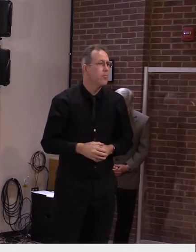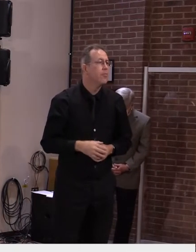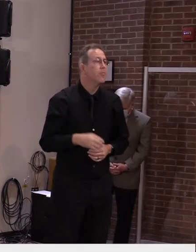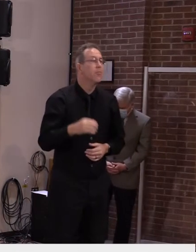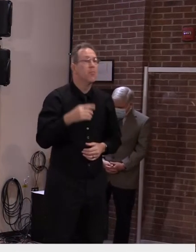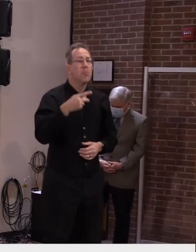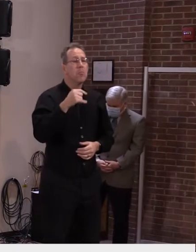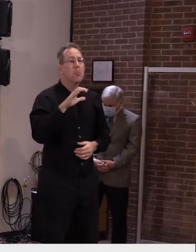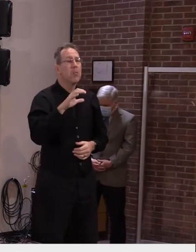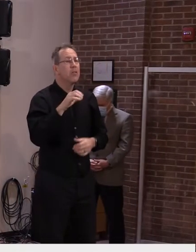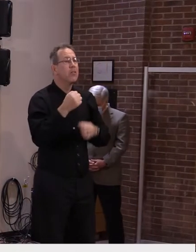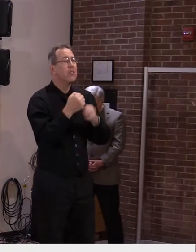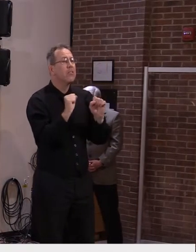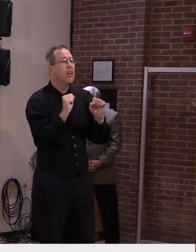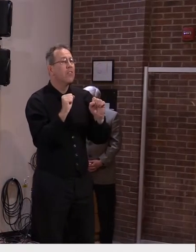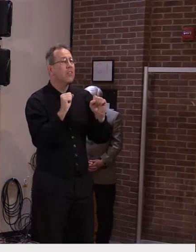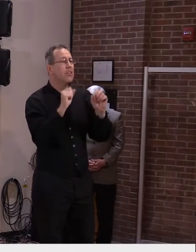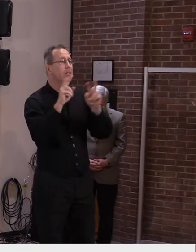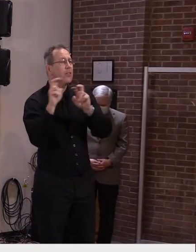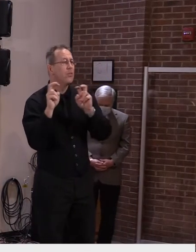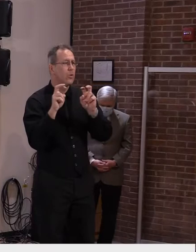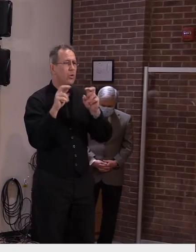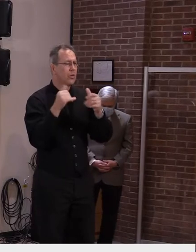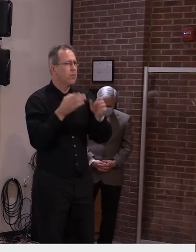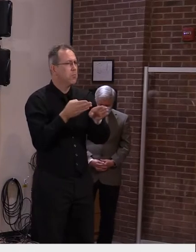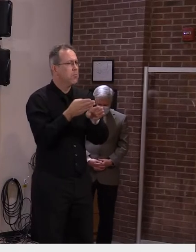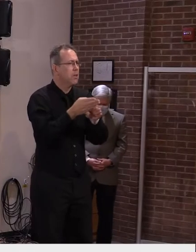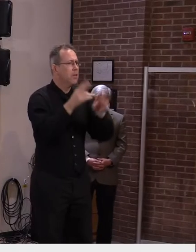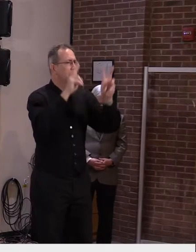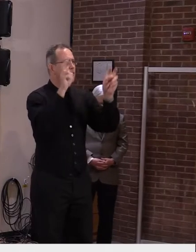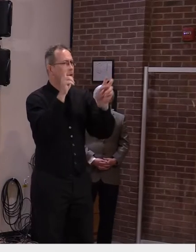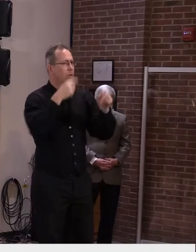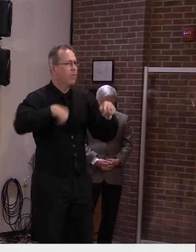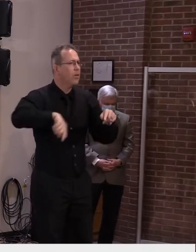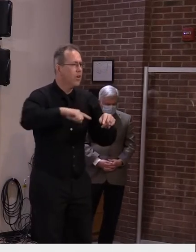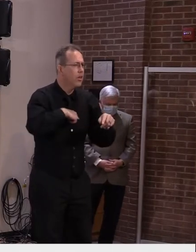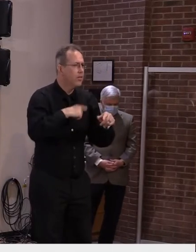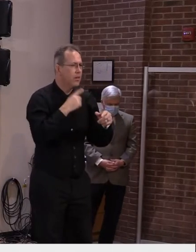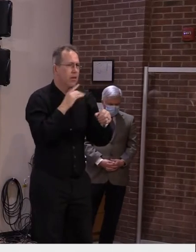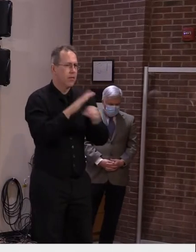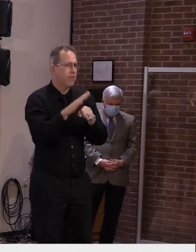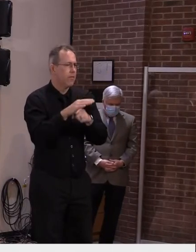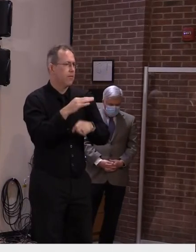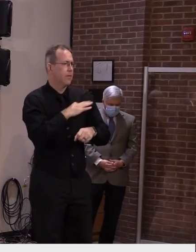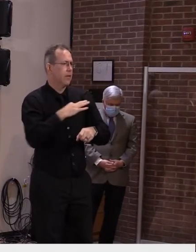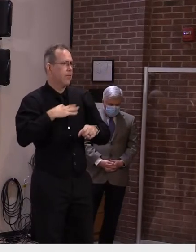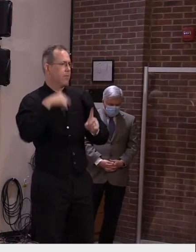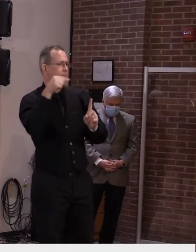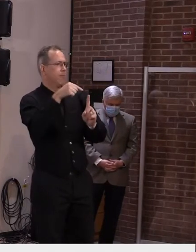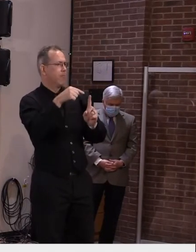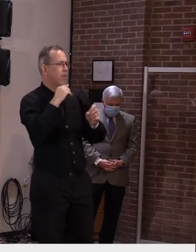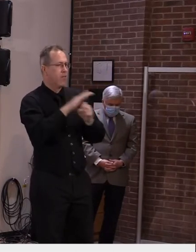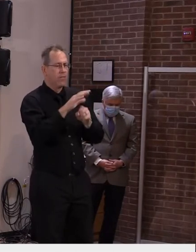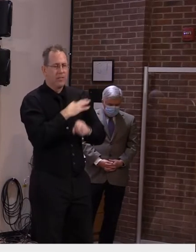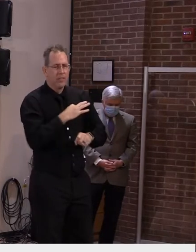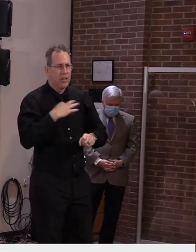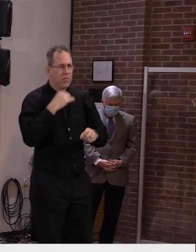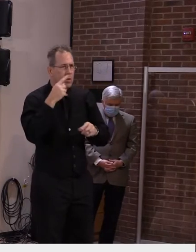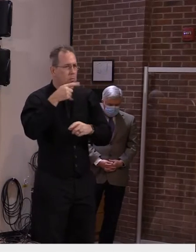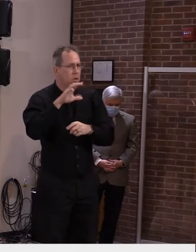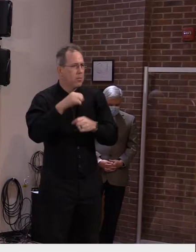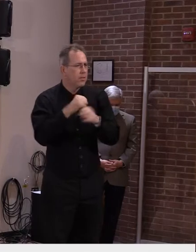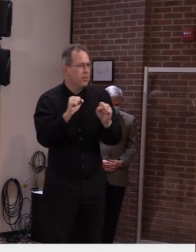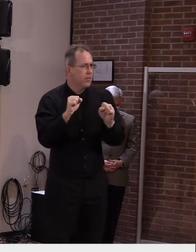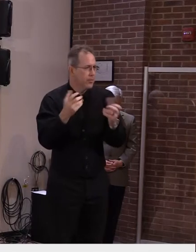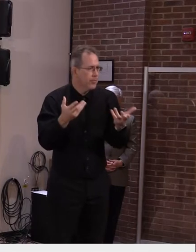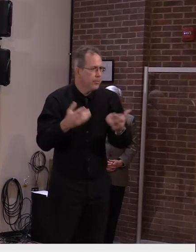are facing right now. So staffing is a challenge. But that said, I don't know that we can put that time frame issue